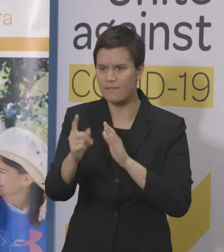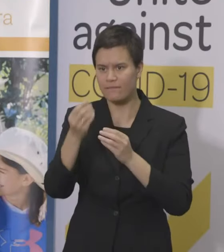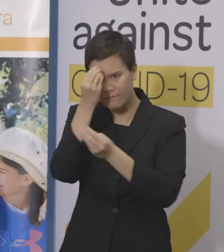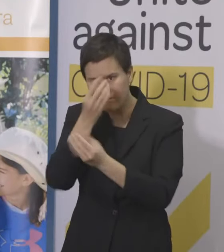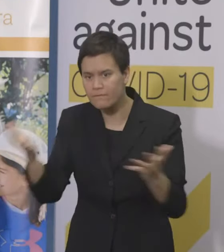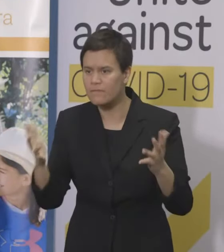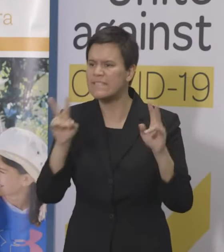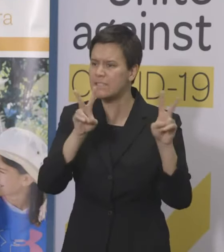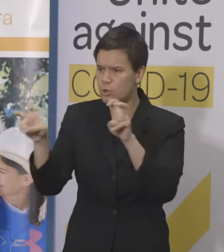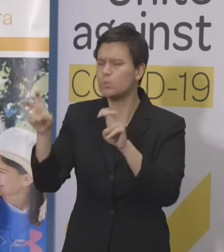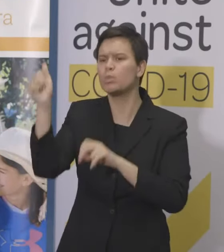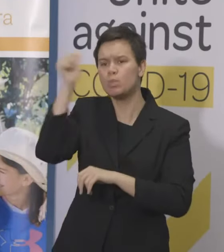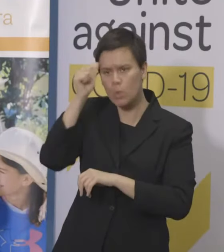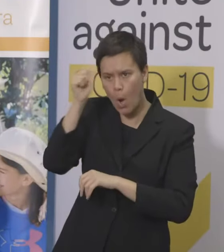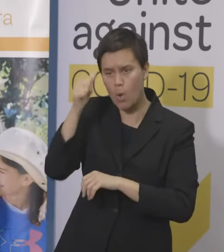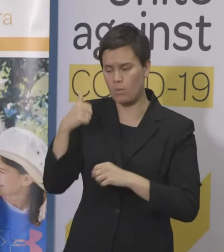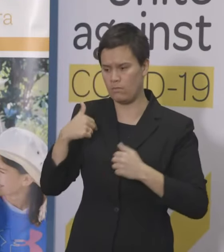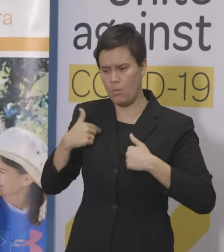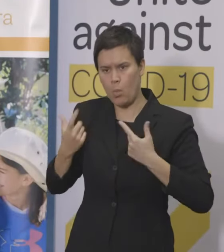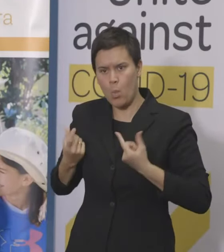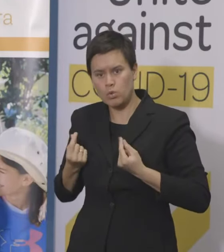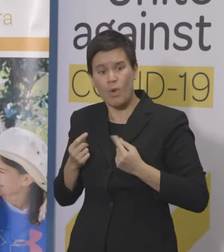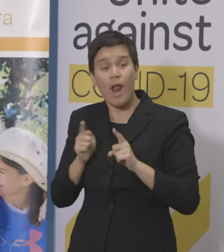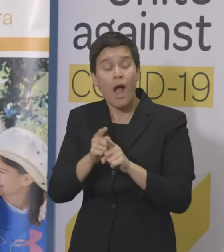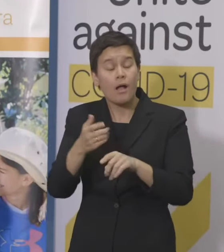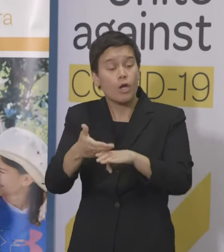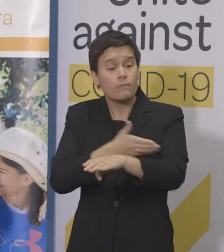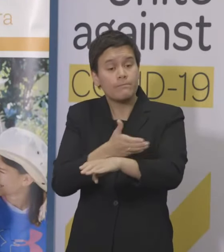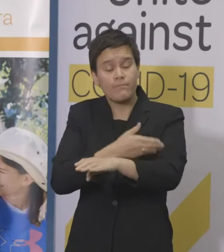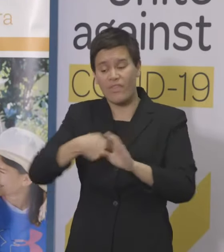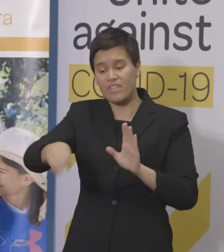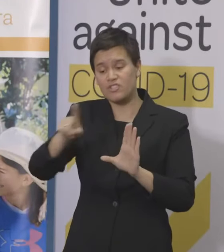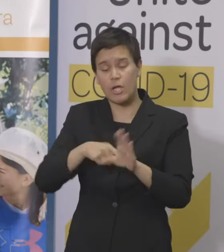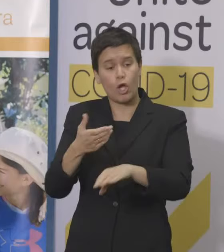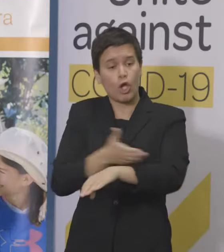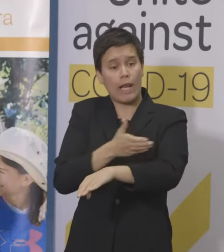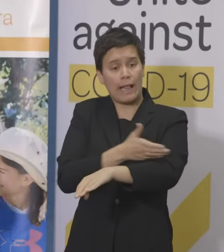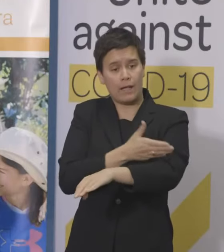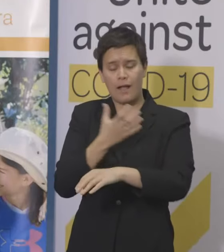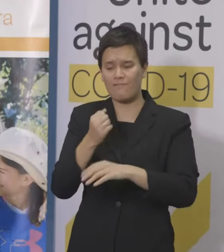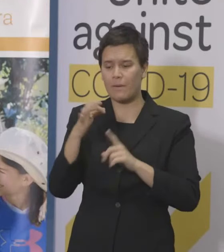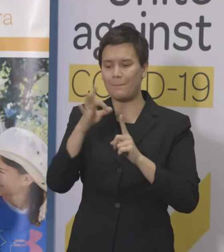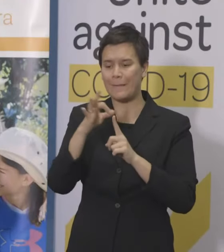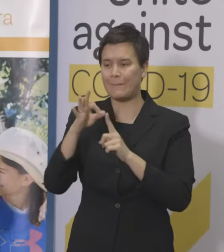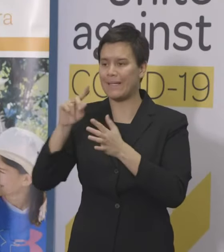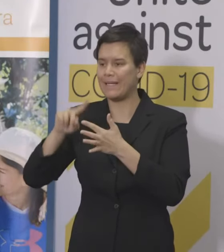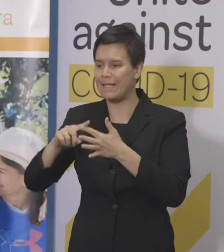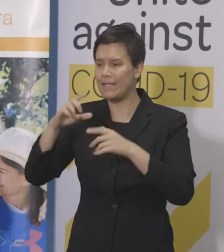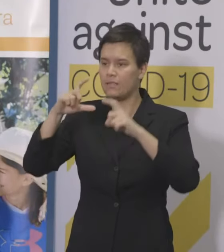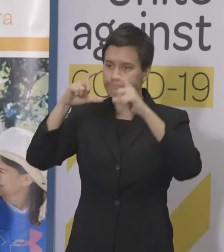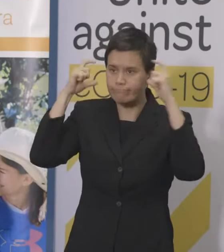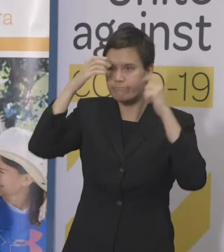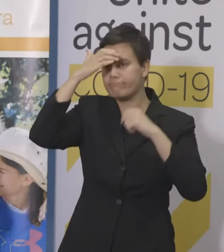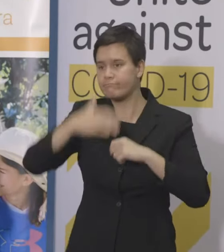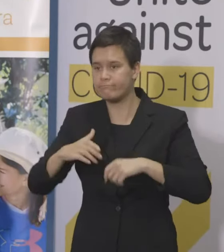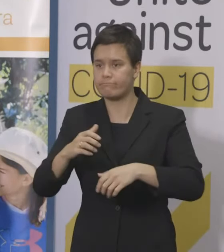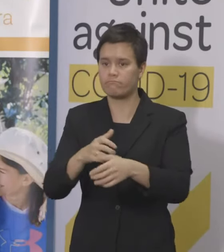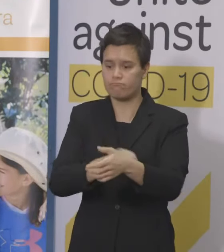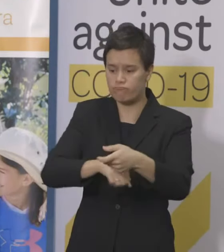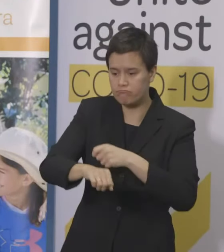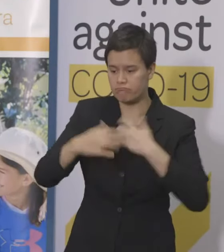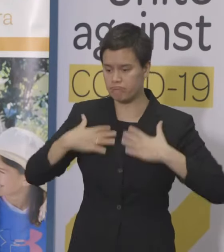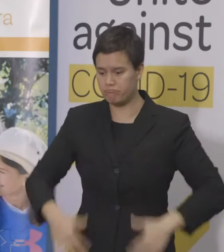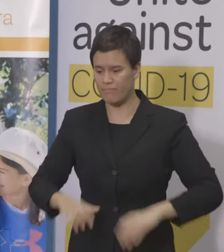were. We know we had them earlier in the year around PPE distribution as well, and so we were quite open to saying, yes, there are